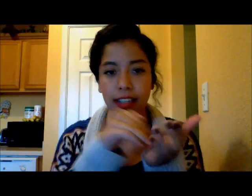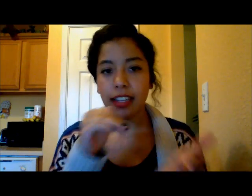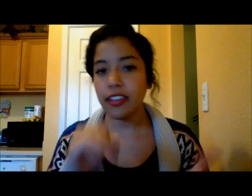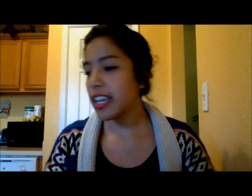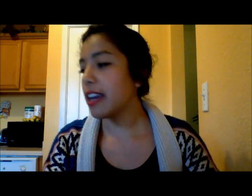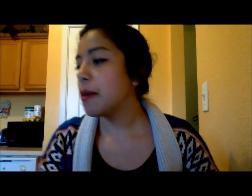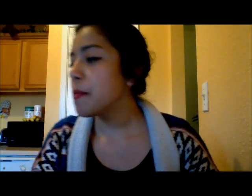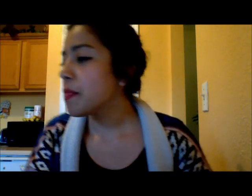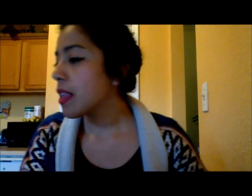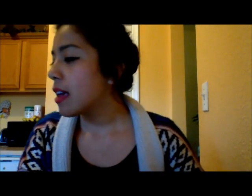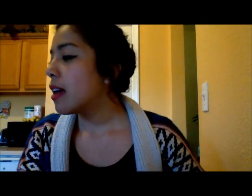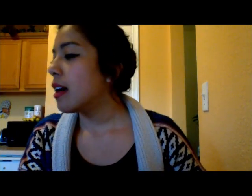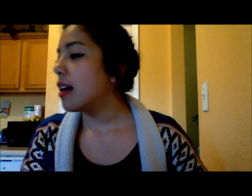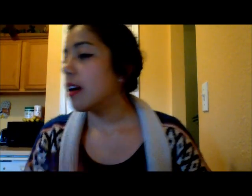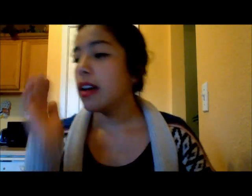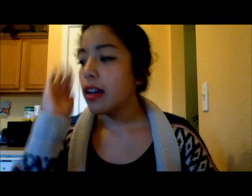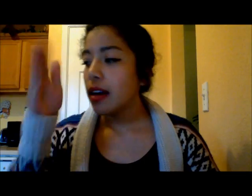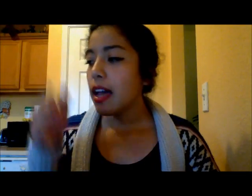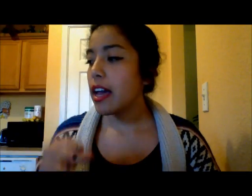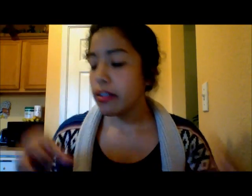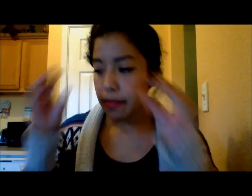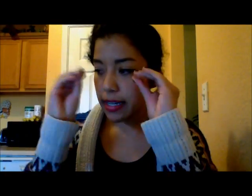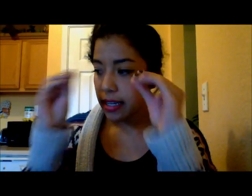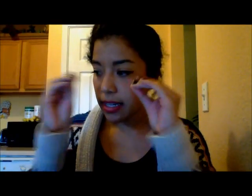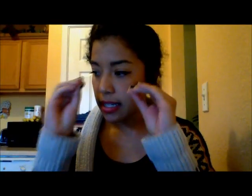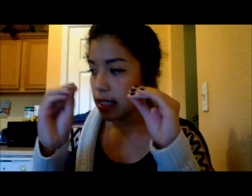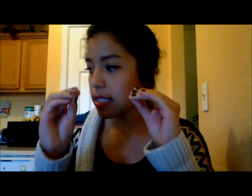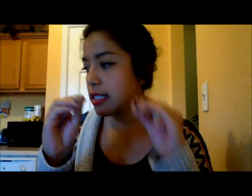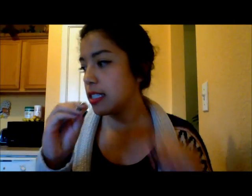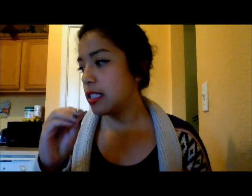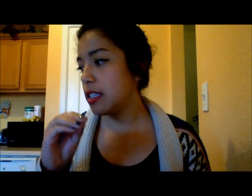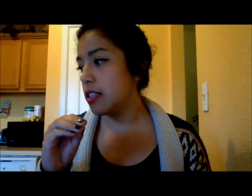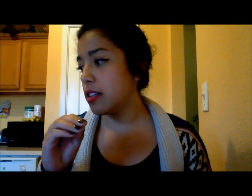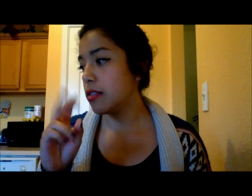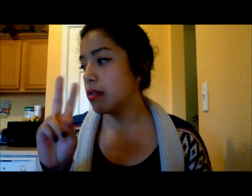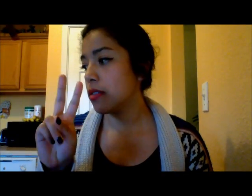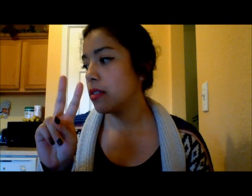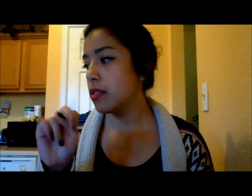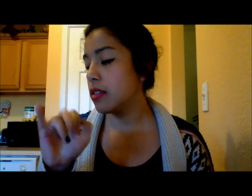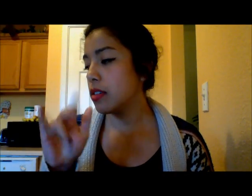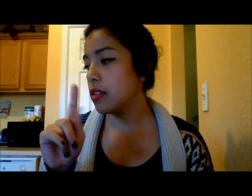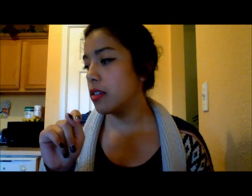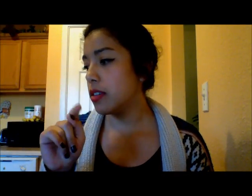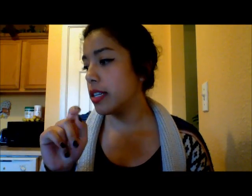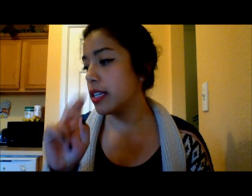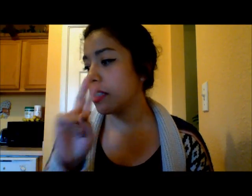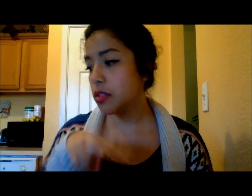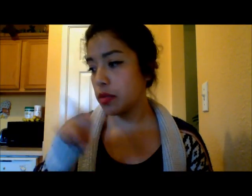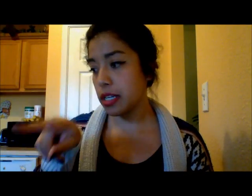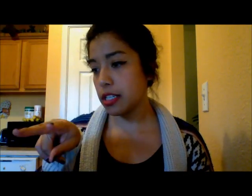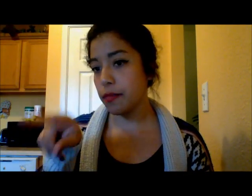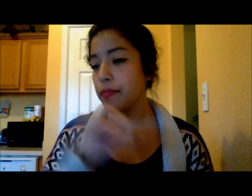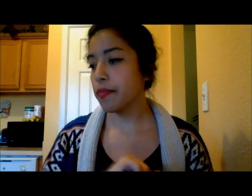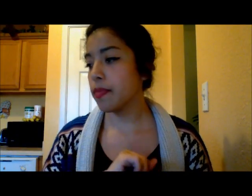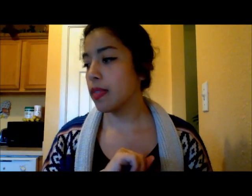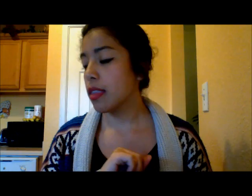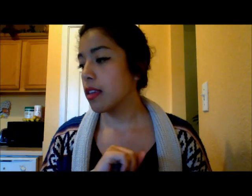So again, I'll be teaching you Unit 22.